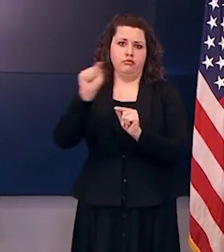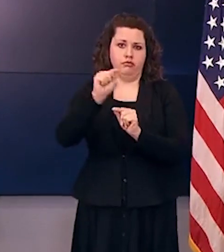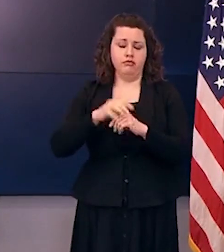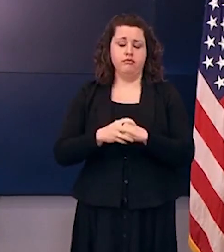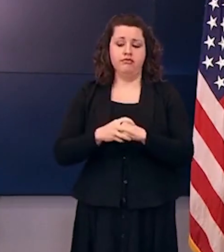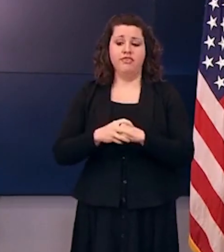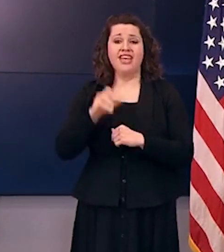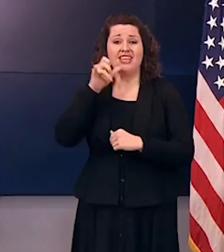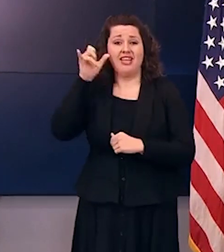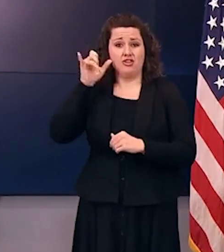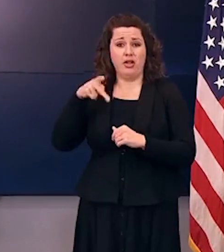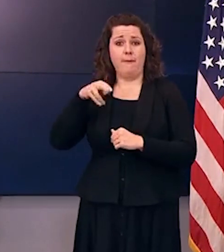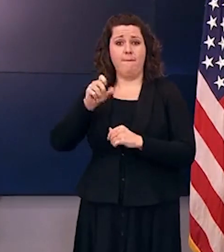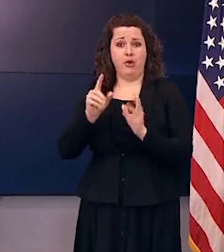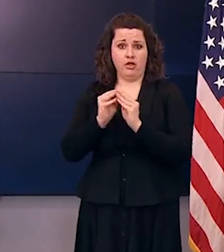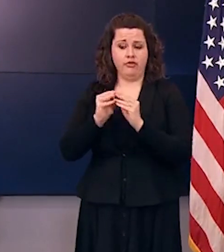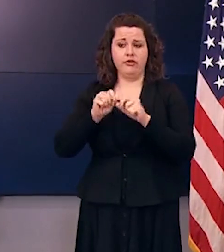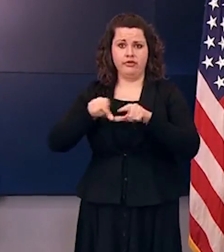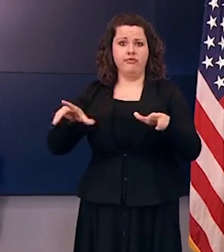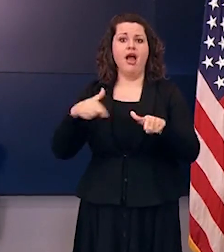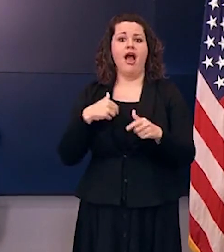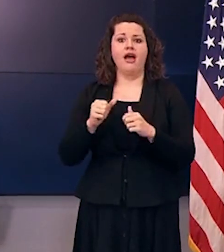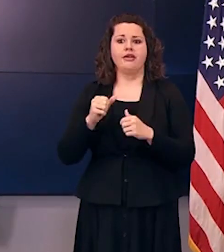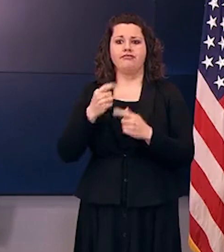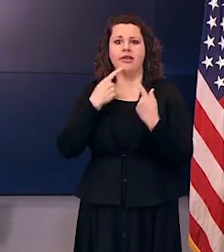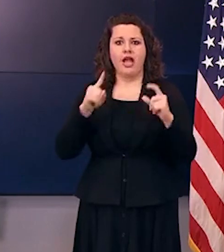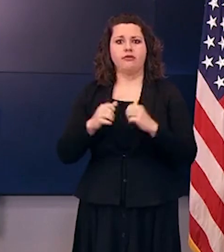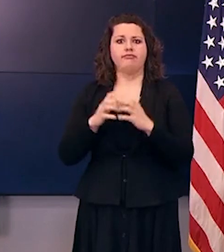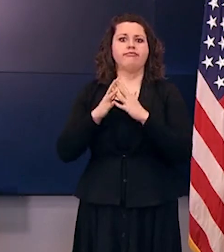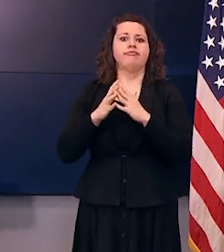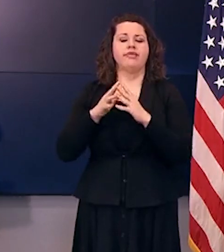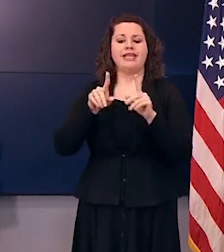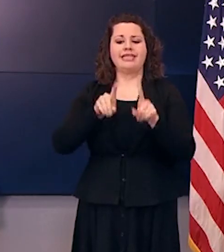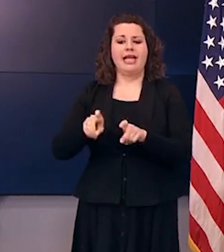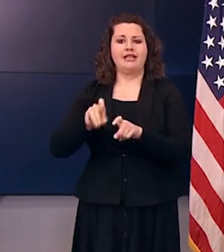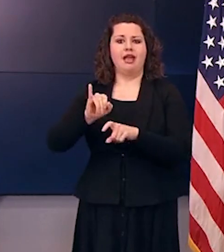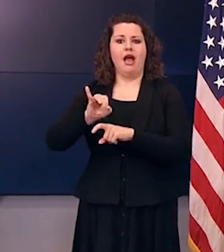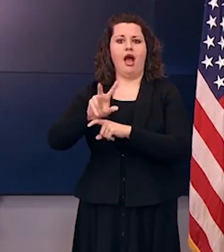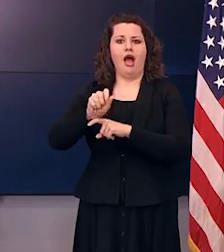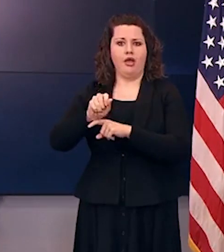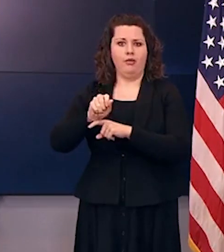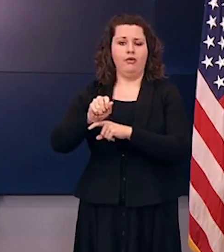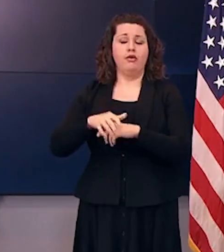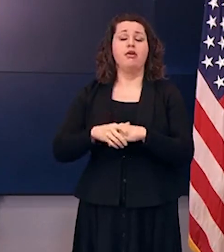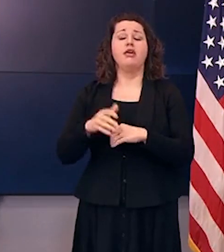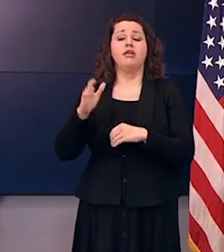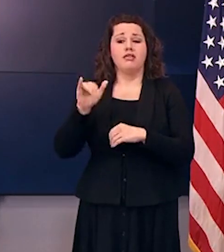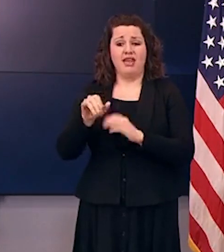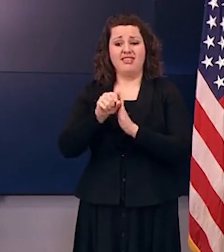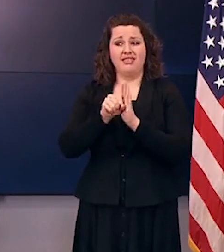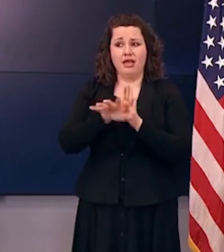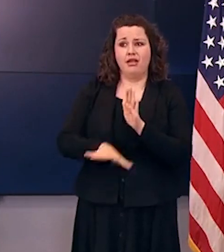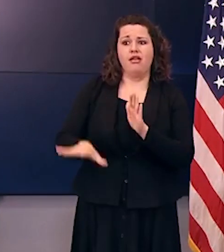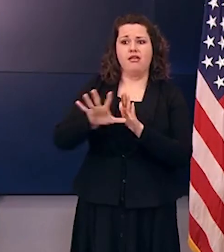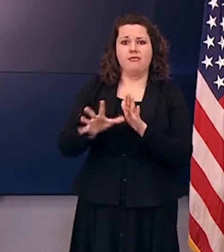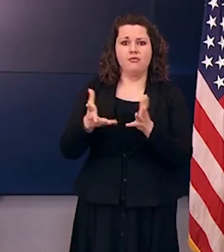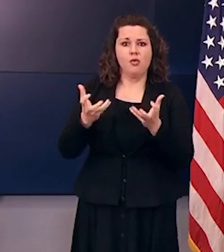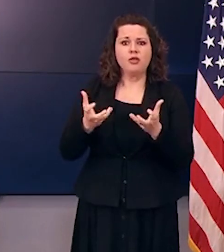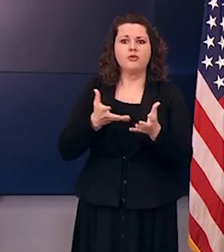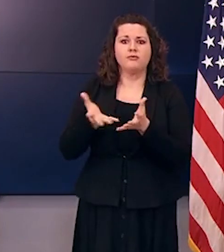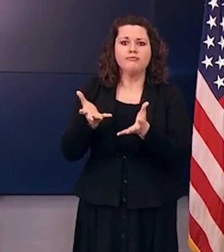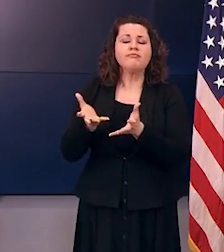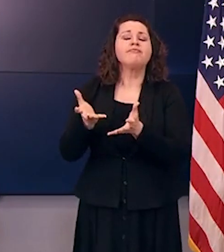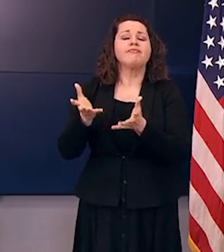Yesterday's press conference, I announced the launch of Test Iowa, and it's a statewide initiative to assess the health of Iowans,